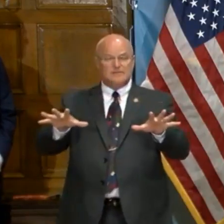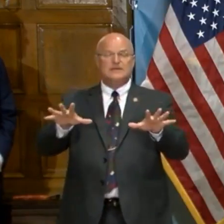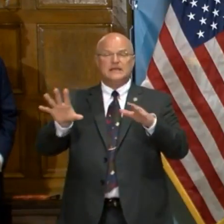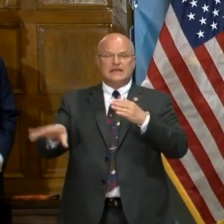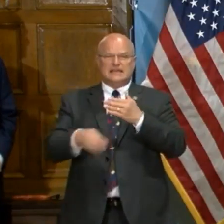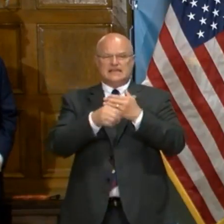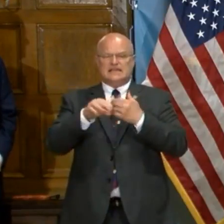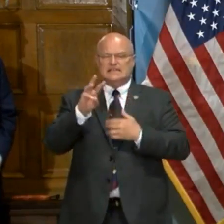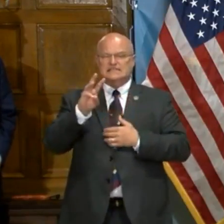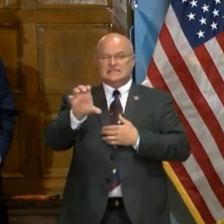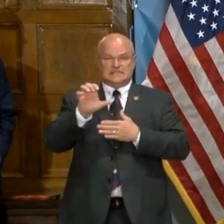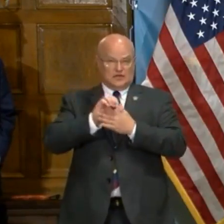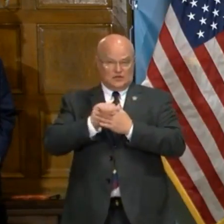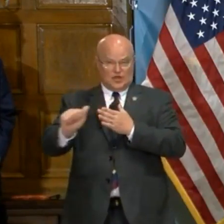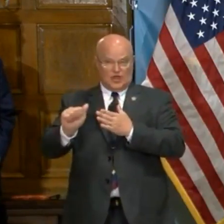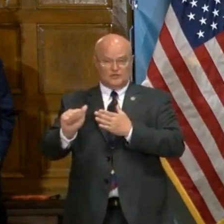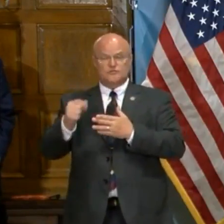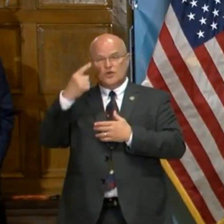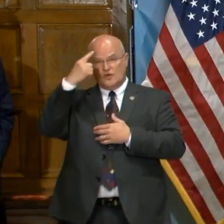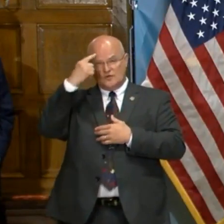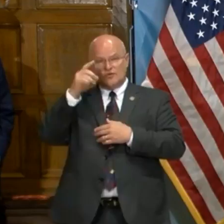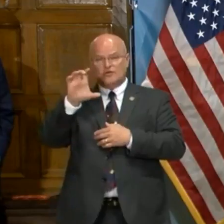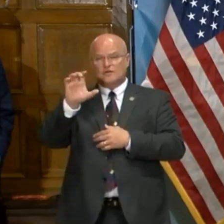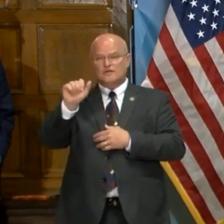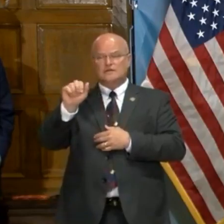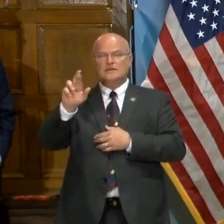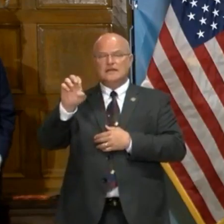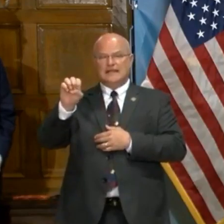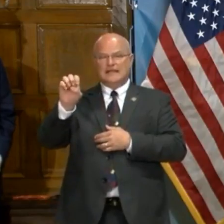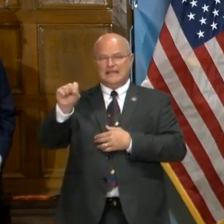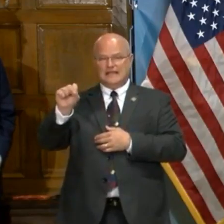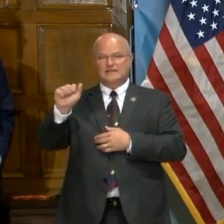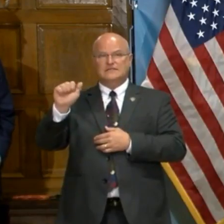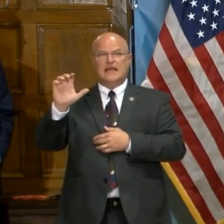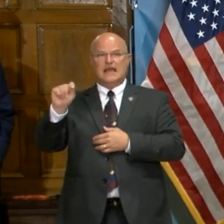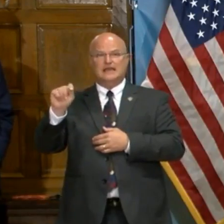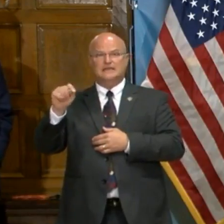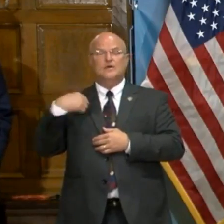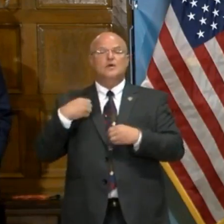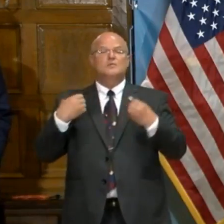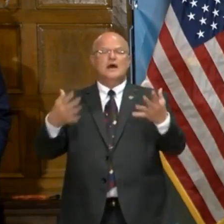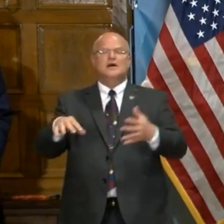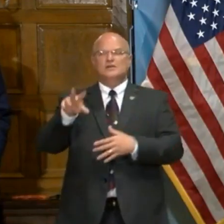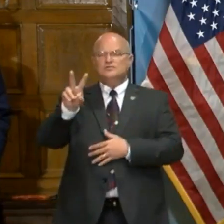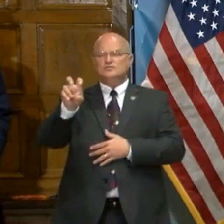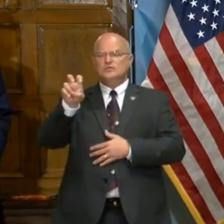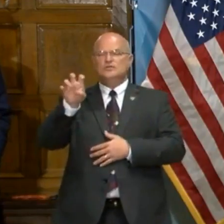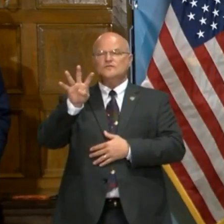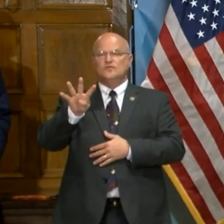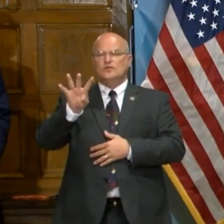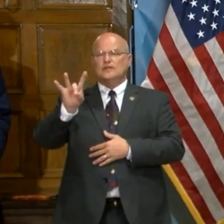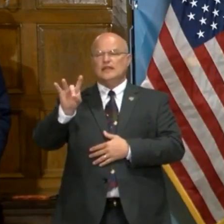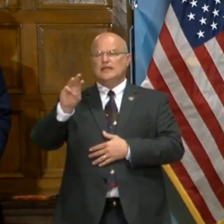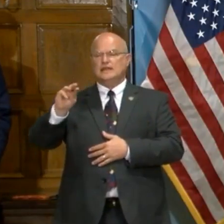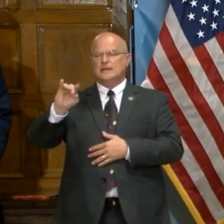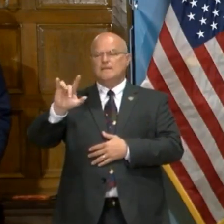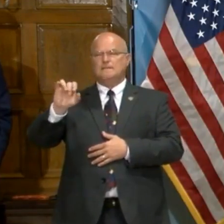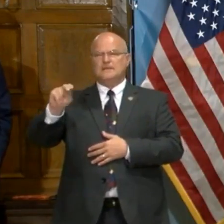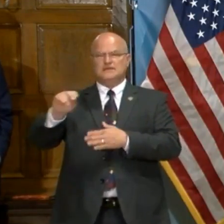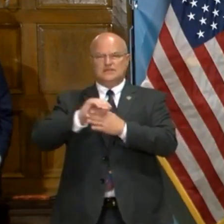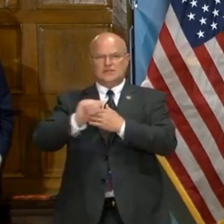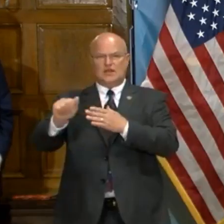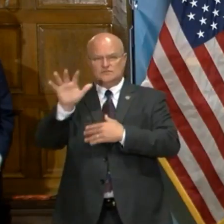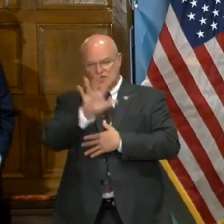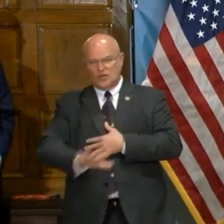the additional $600 provided for in the CARES Act. We provided payments to the tune of $248 million